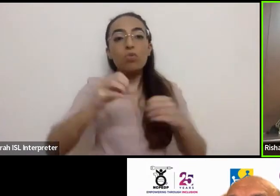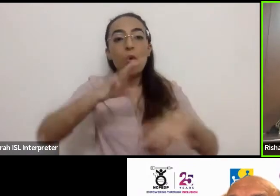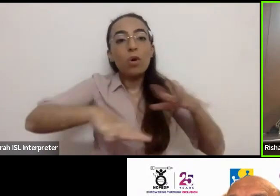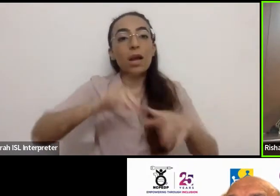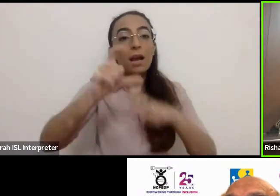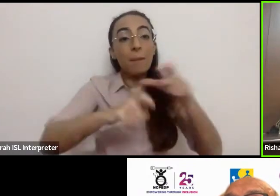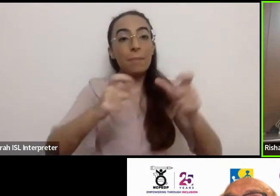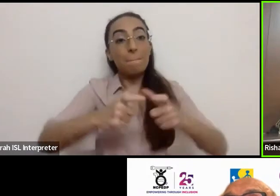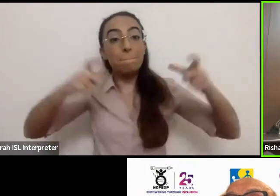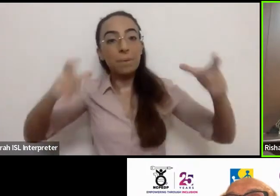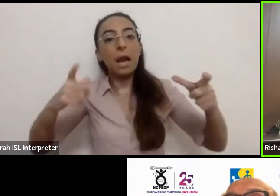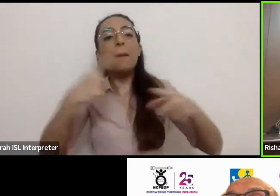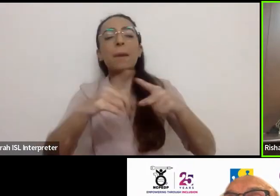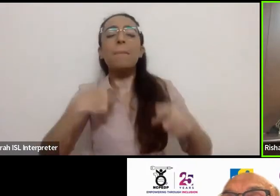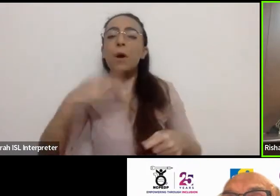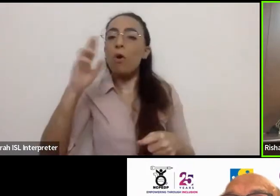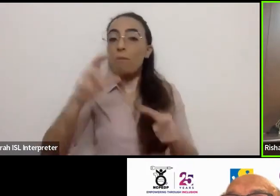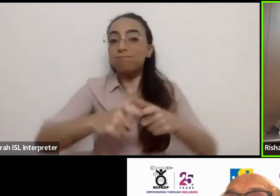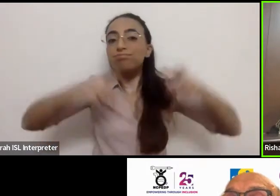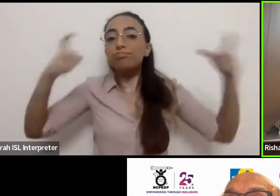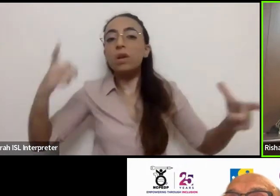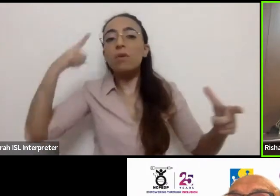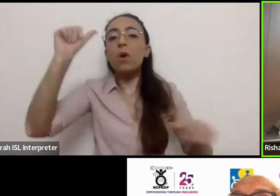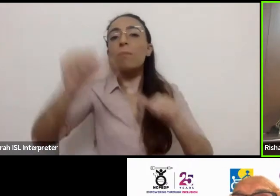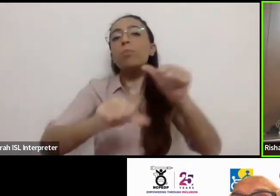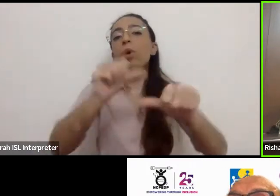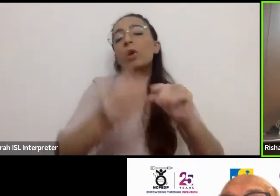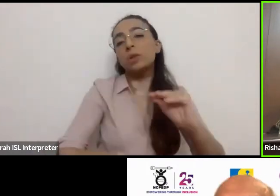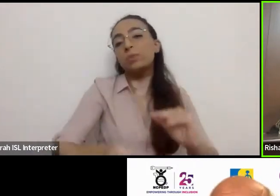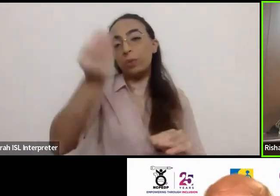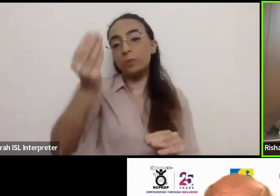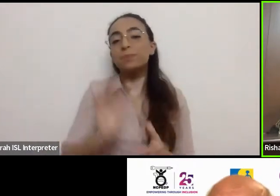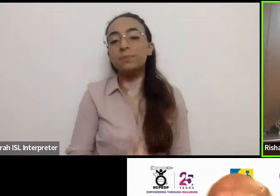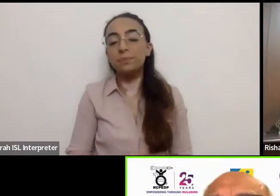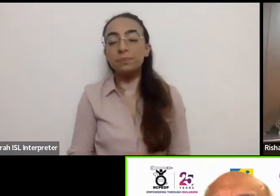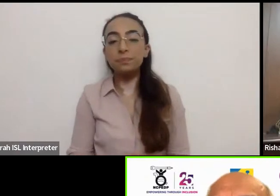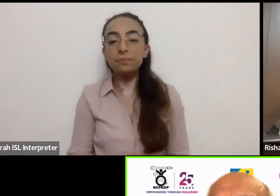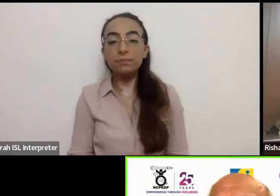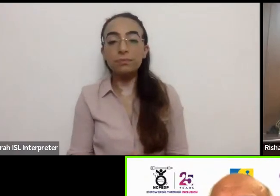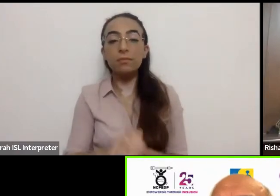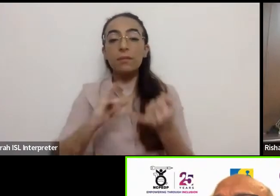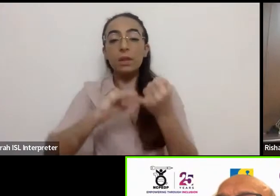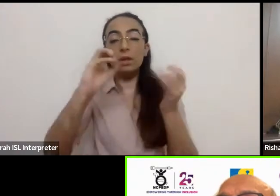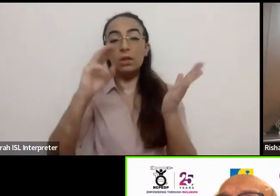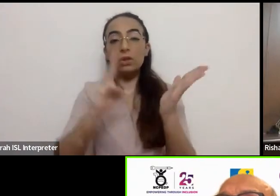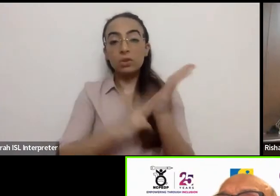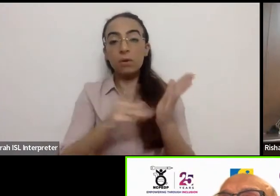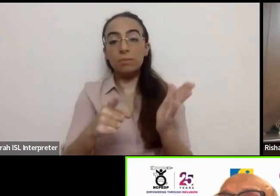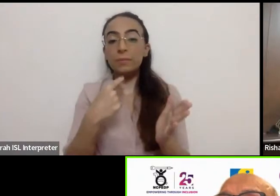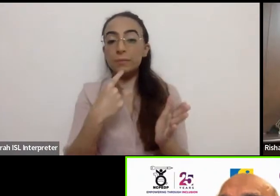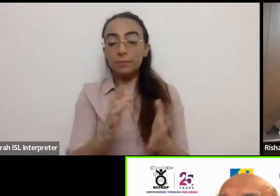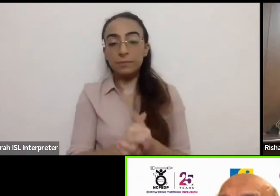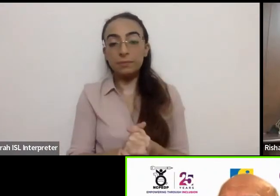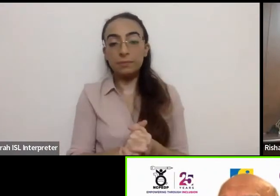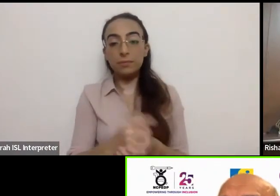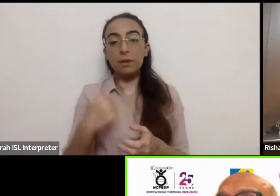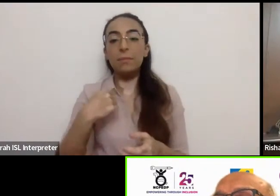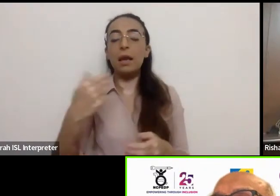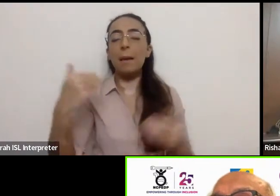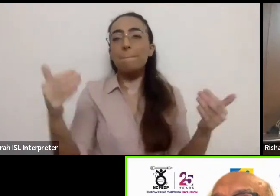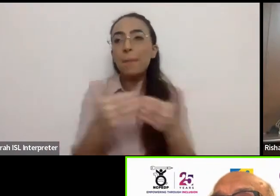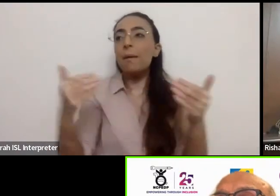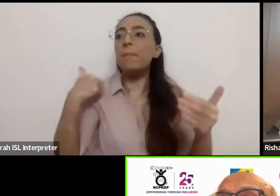progress, and we're proud of that progress we've made. So Rishad, as we meet corporates and, we've